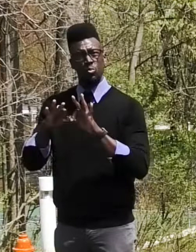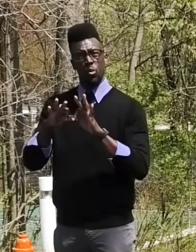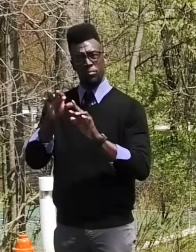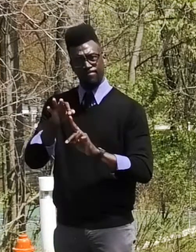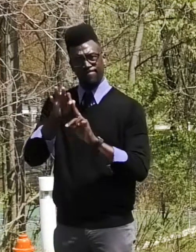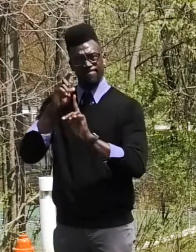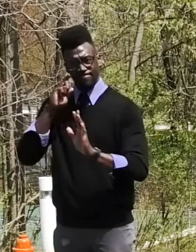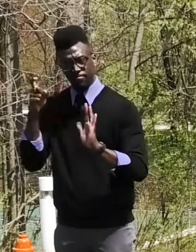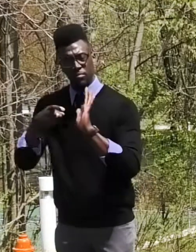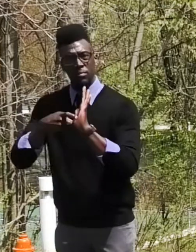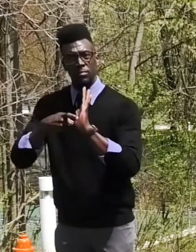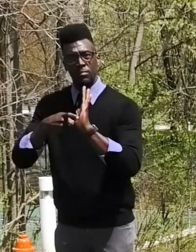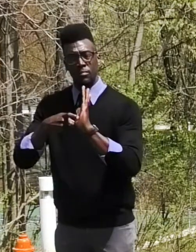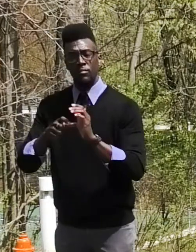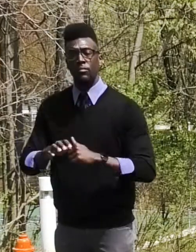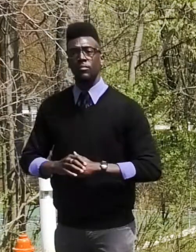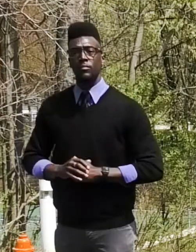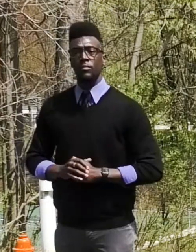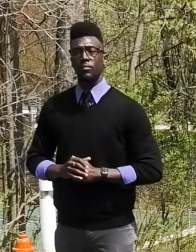want to make.